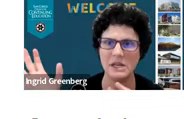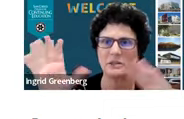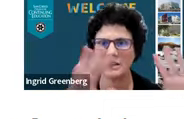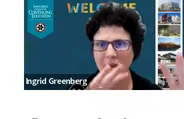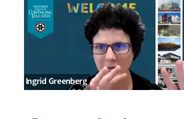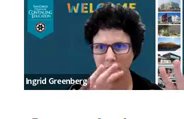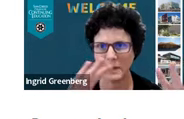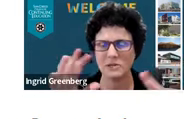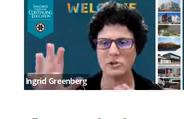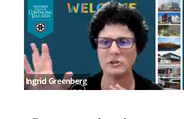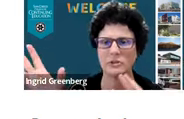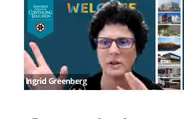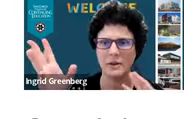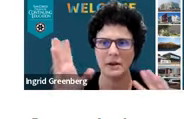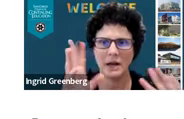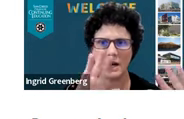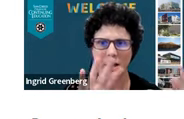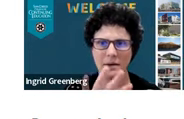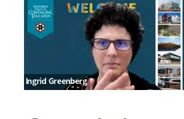paste into the Canvas pages